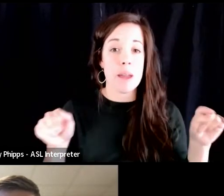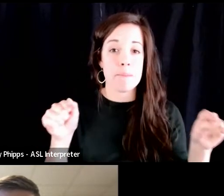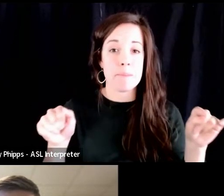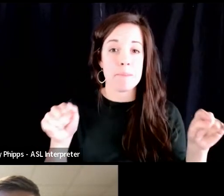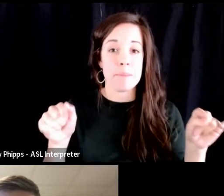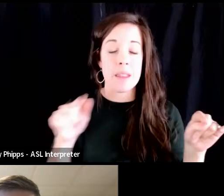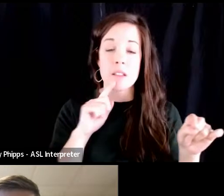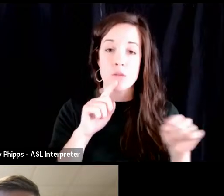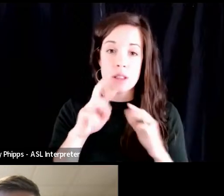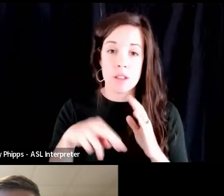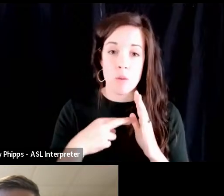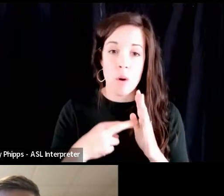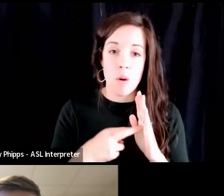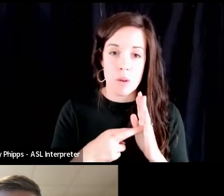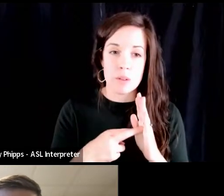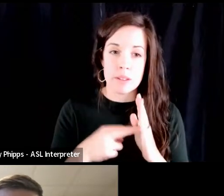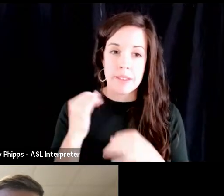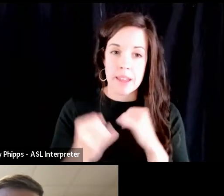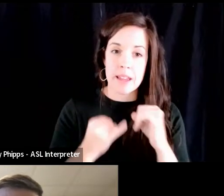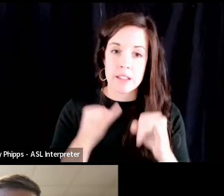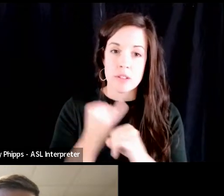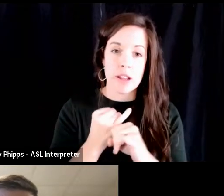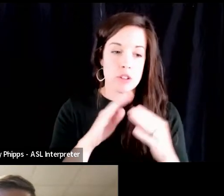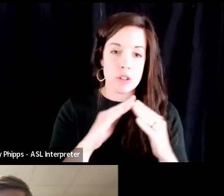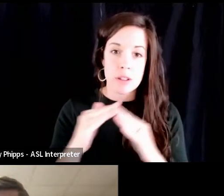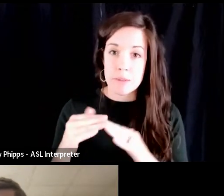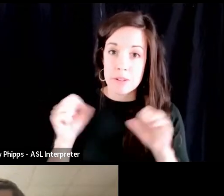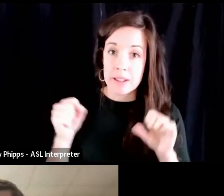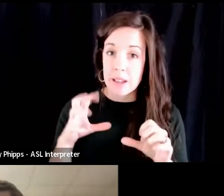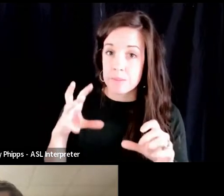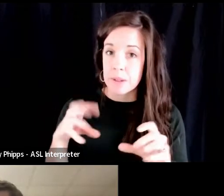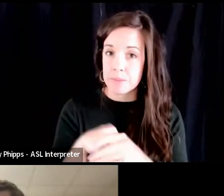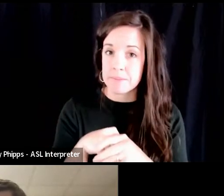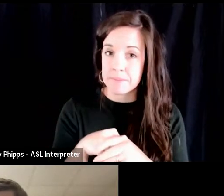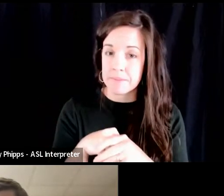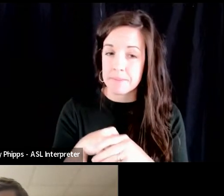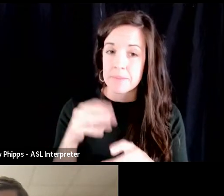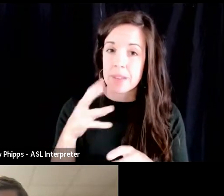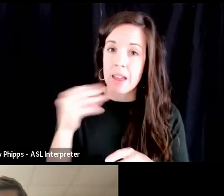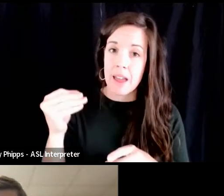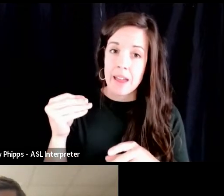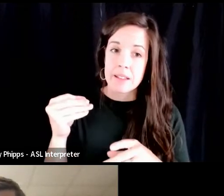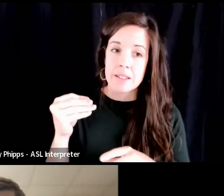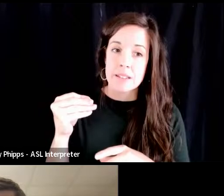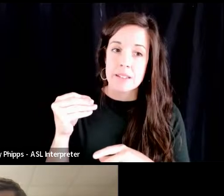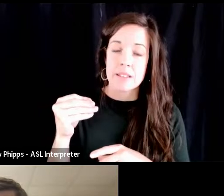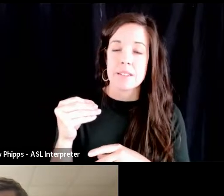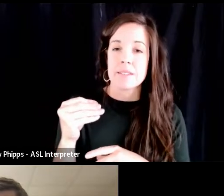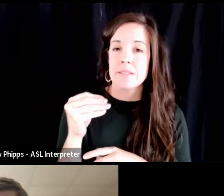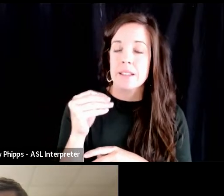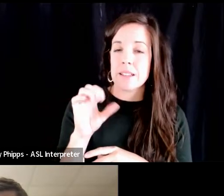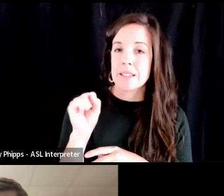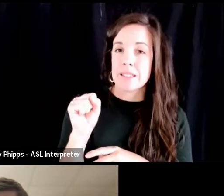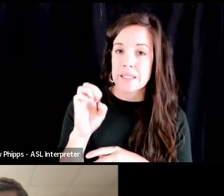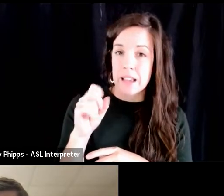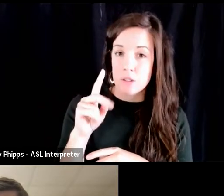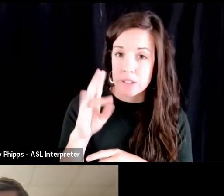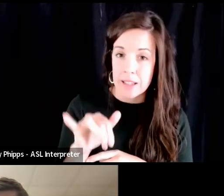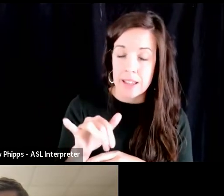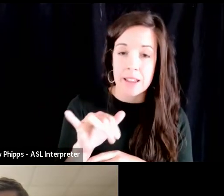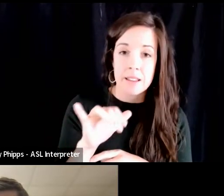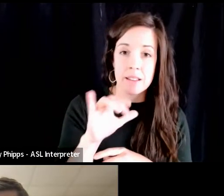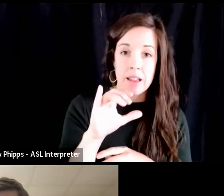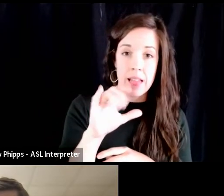role here that the international community can play. And Secretary Kerry and Secretary Blinken could play